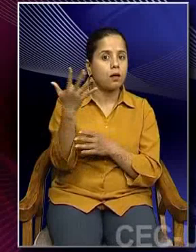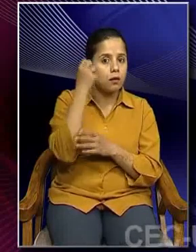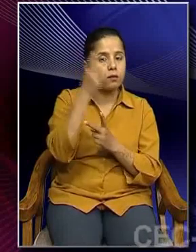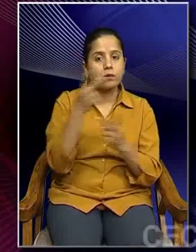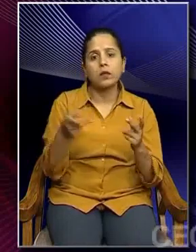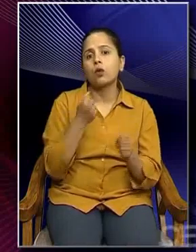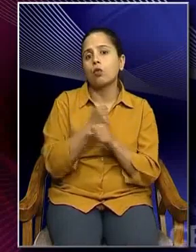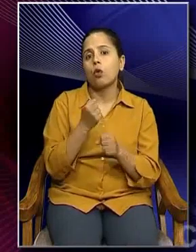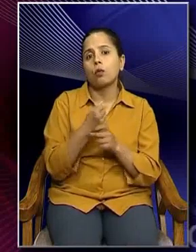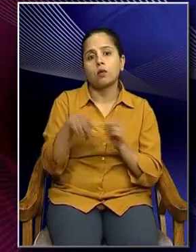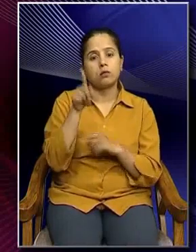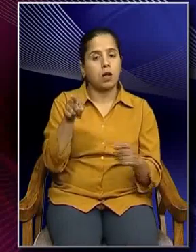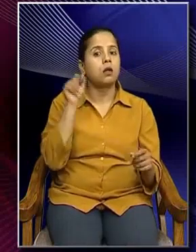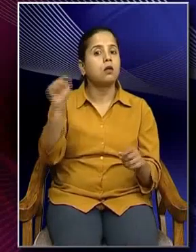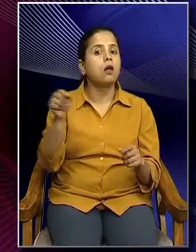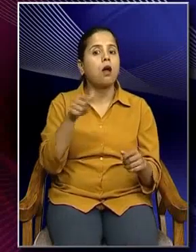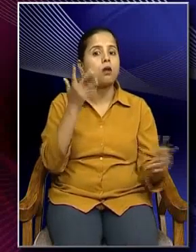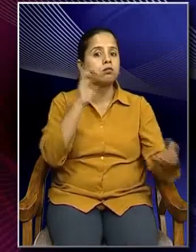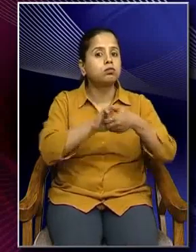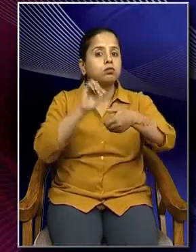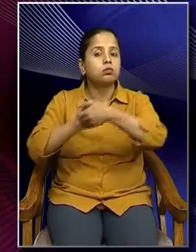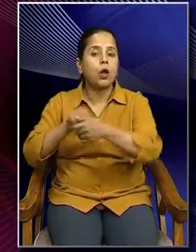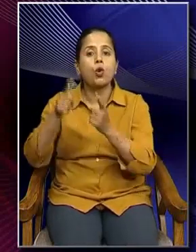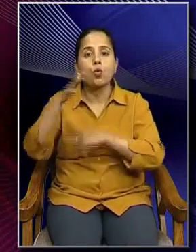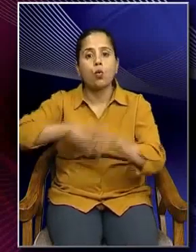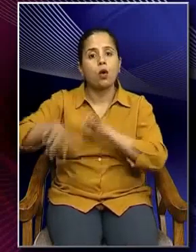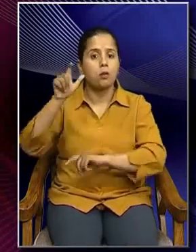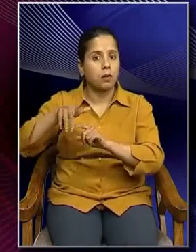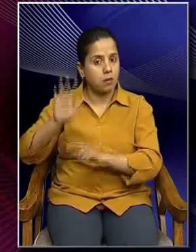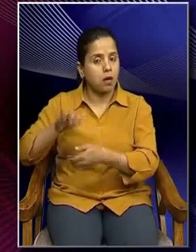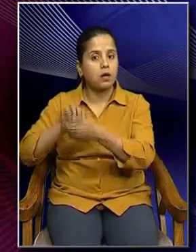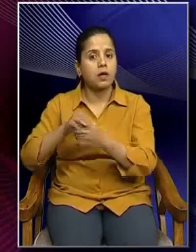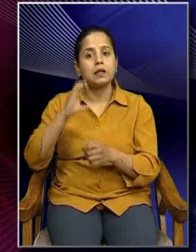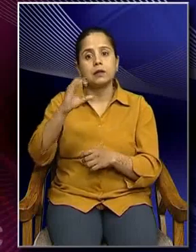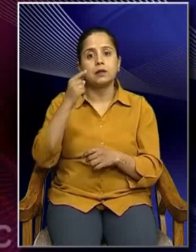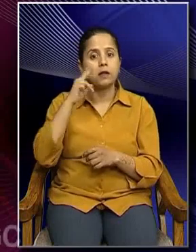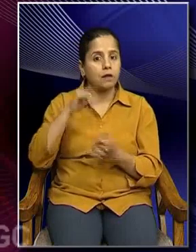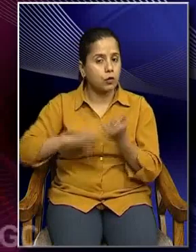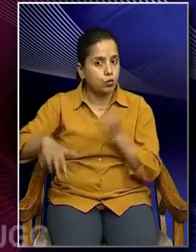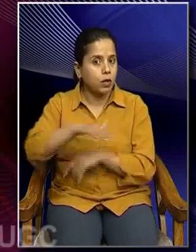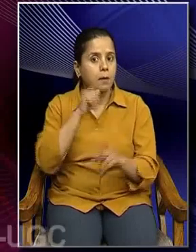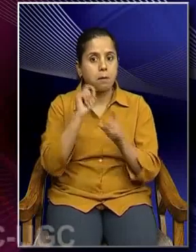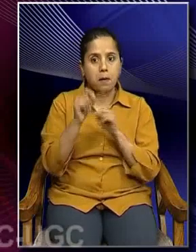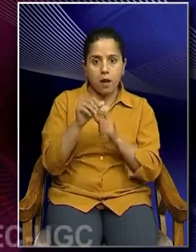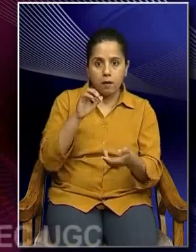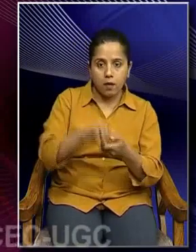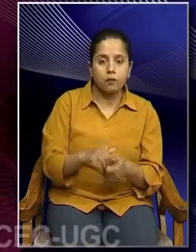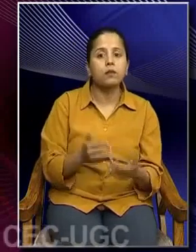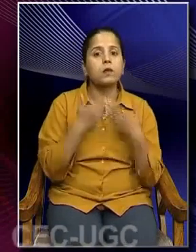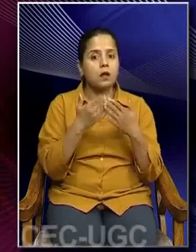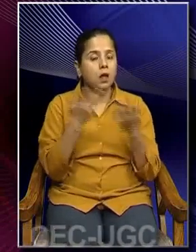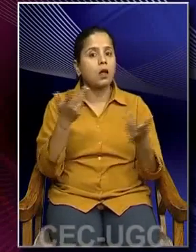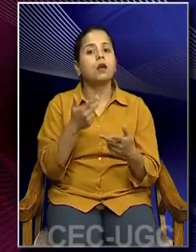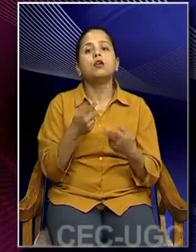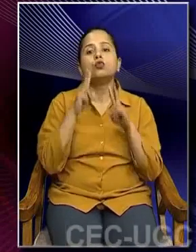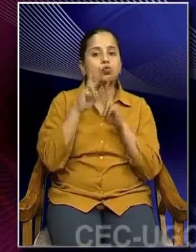The government has to tie its hand with the local population, civil society, private sector, academic research